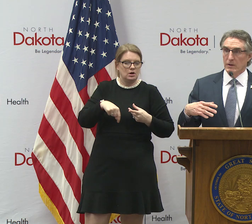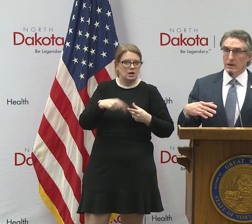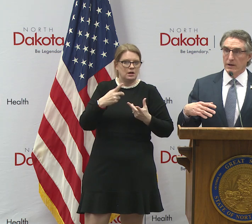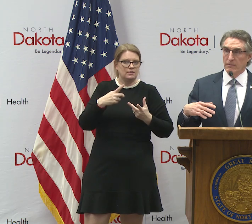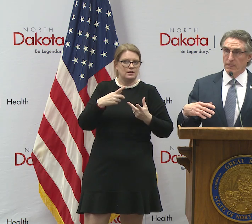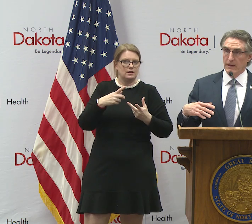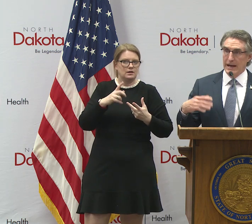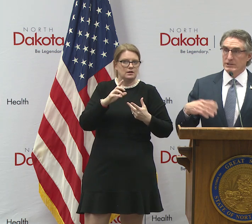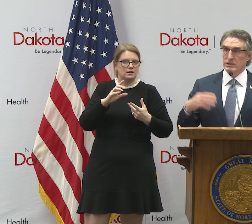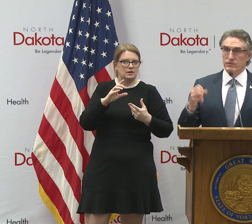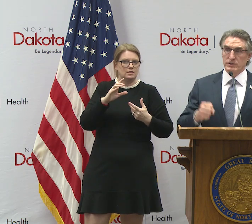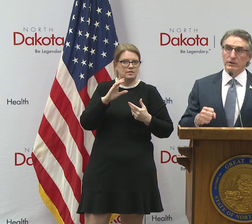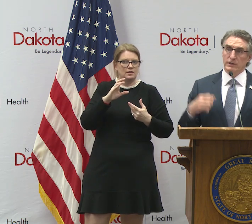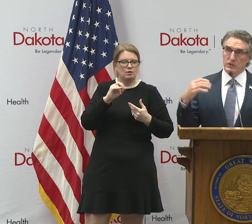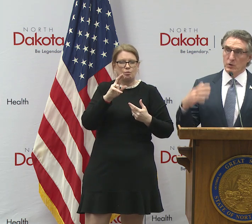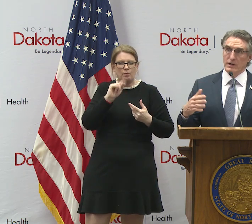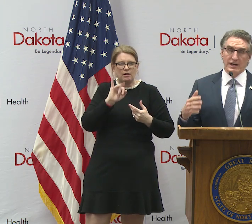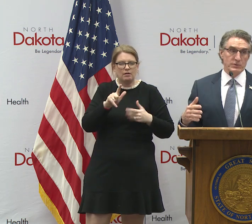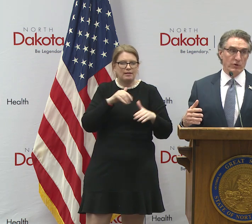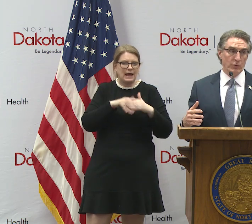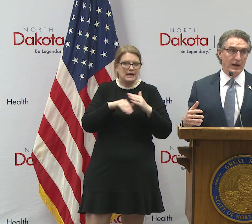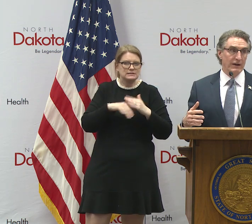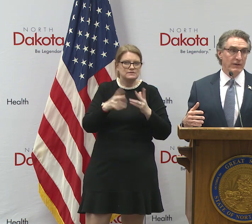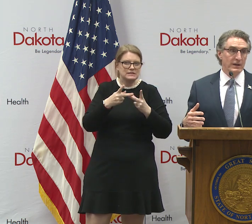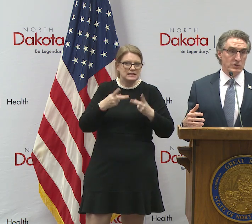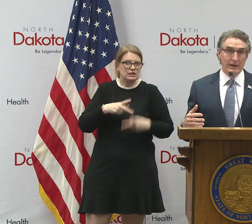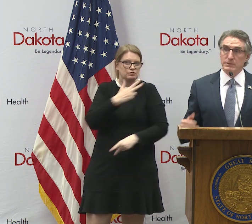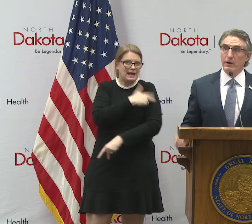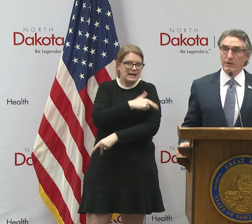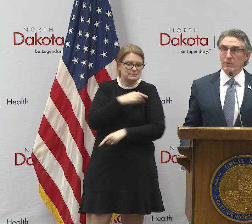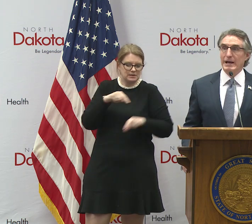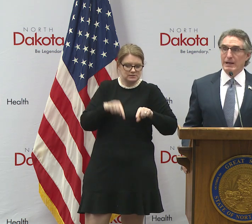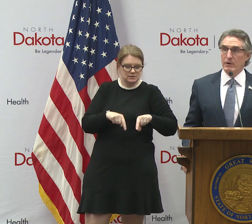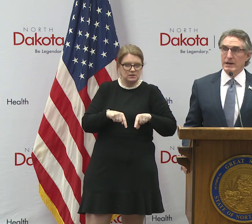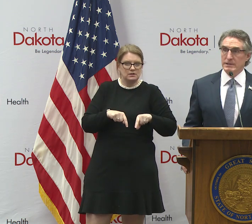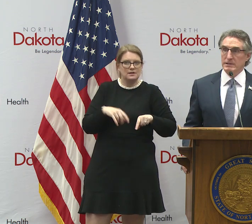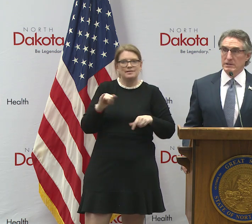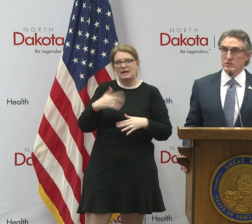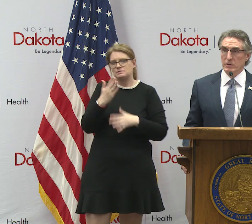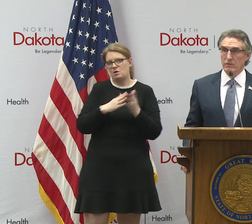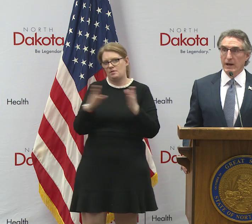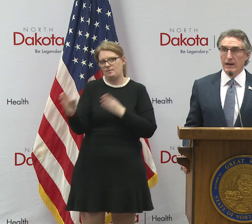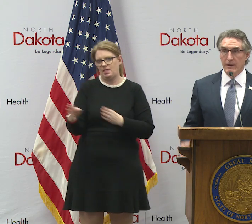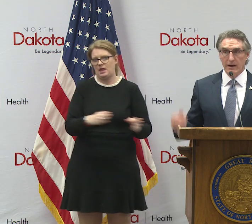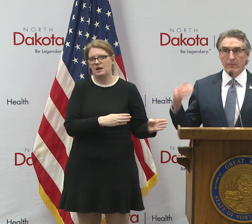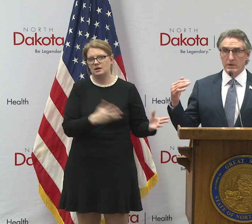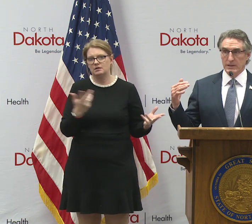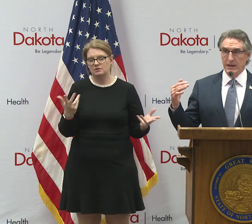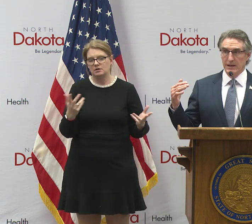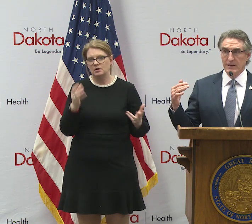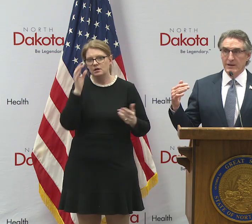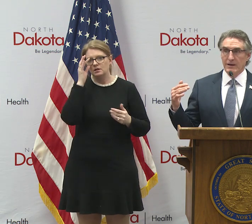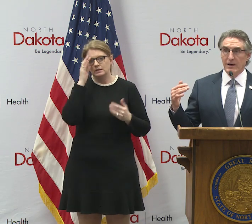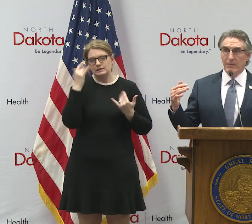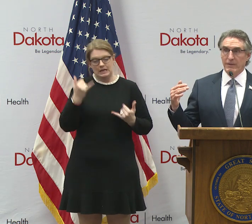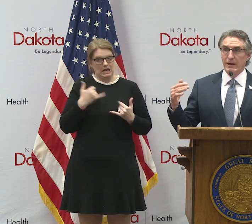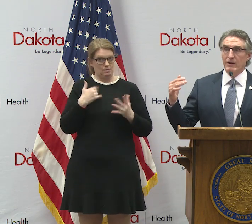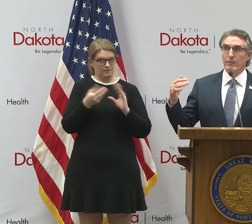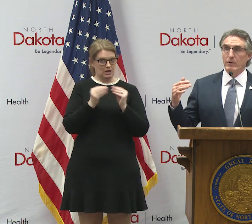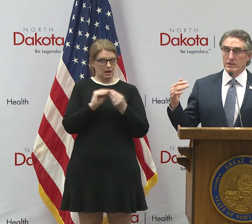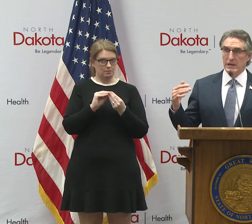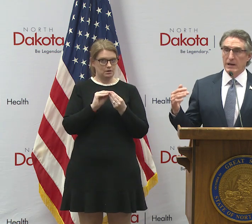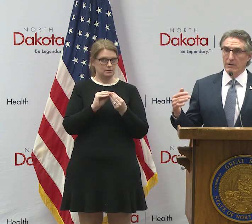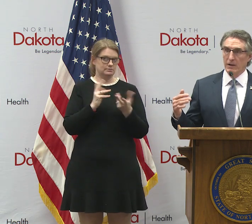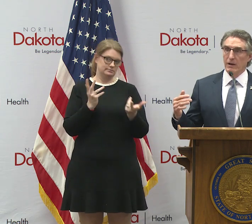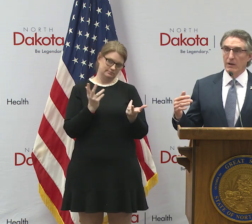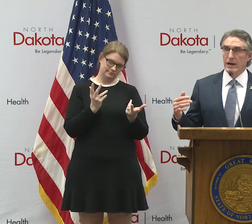critical access facilities or in the hospitals we have. So that's part of the planning process. Is we've got a number today, but that